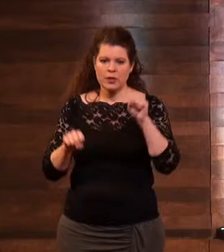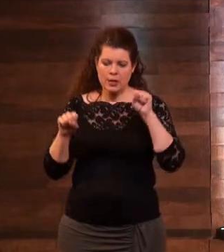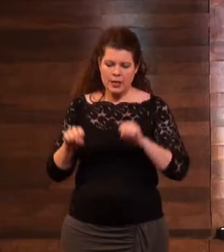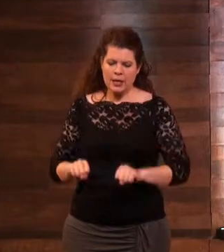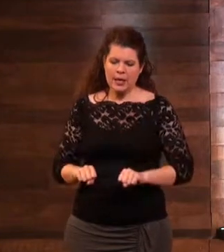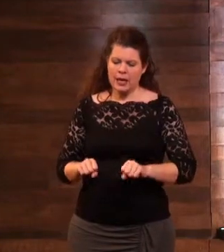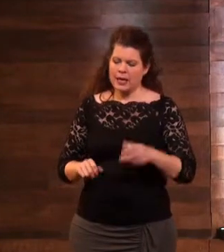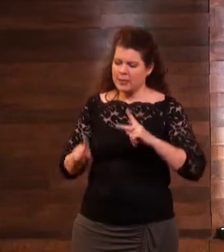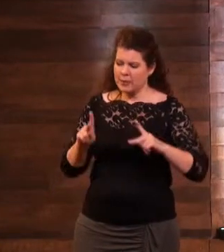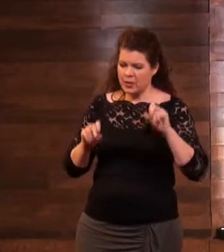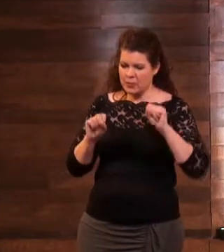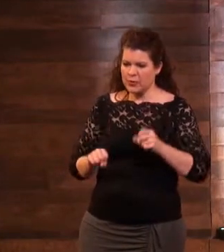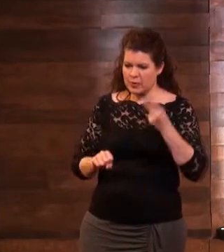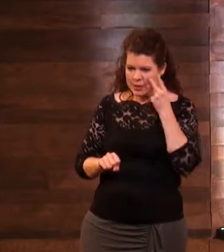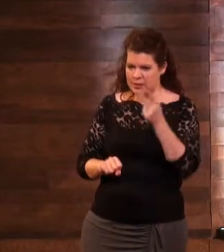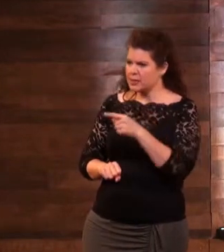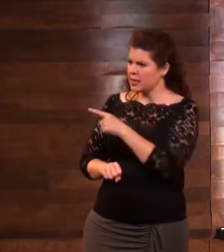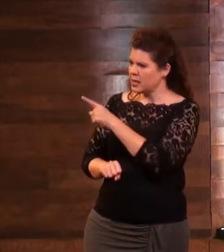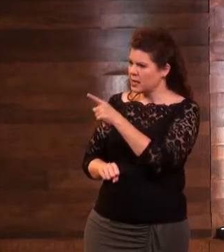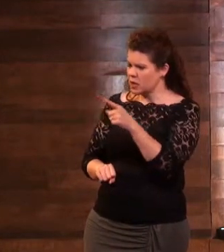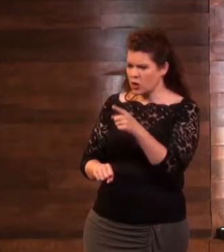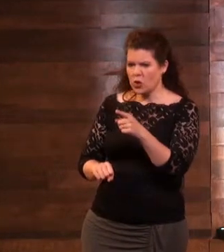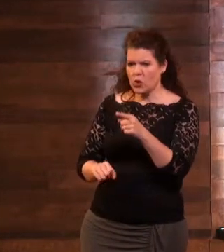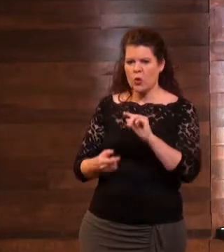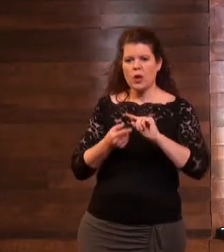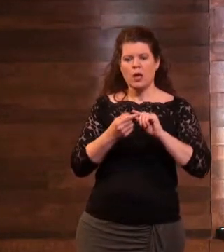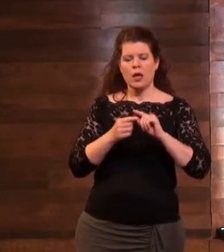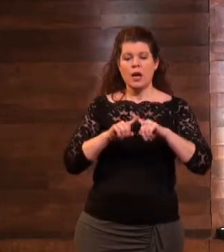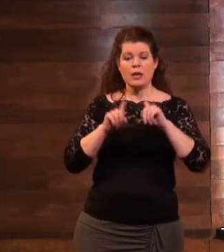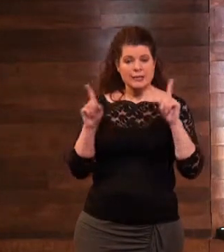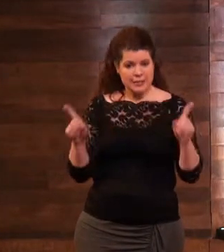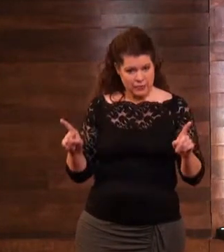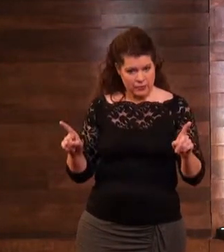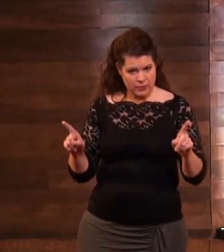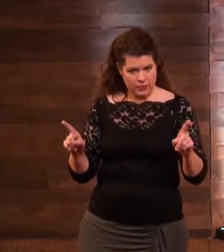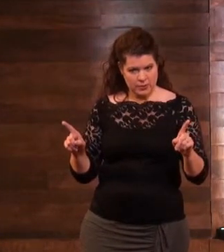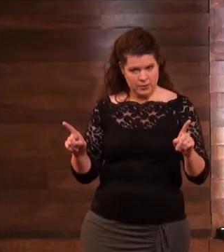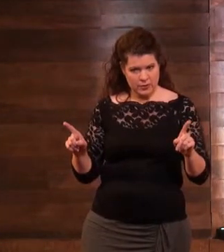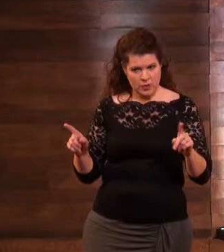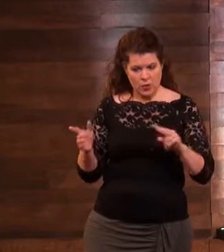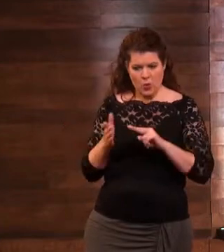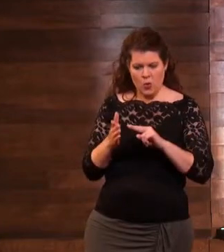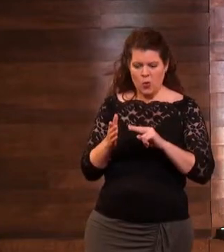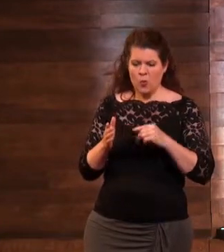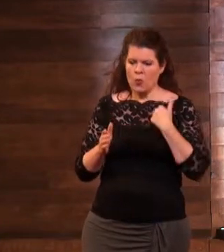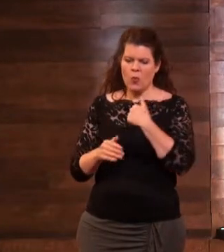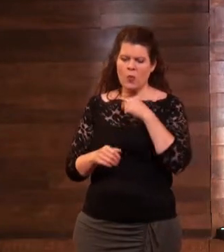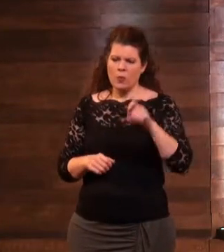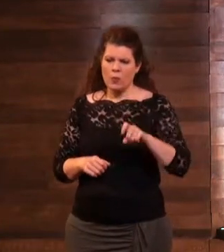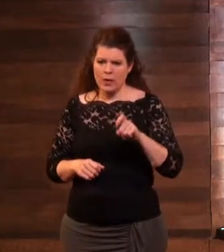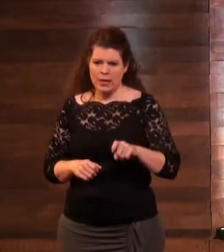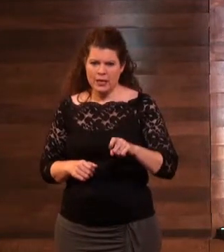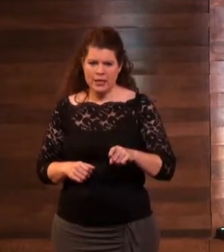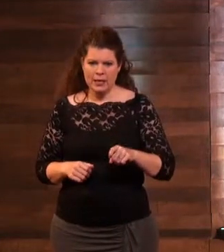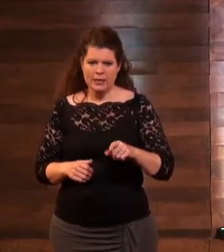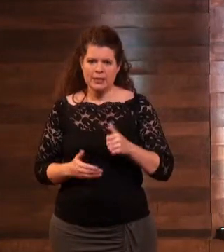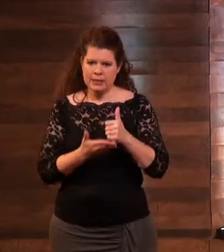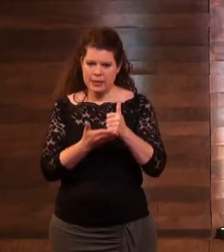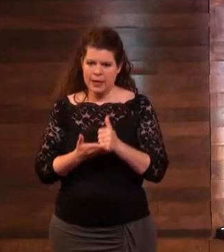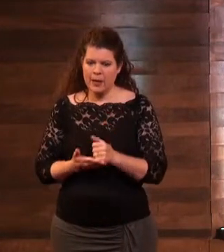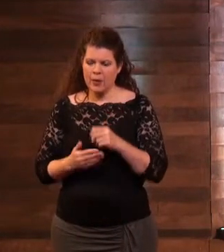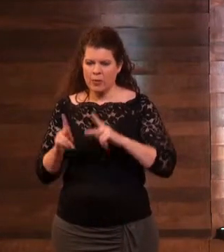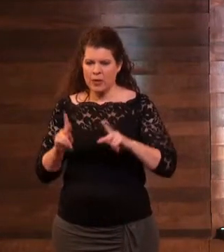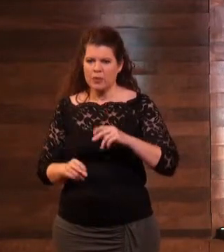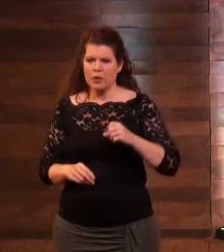know is different. Our job is to make sure they know why. That's always been one of the primary duties of God's people.